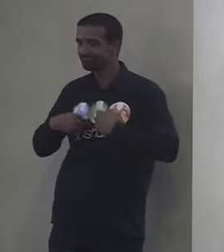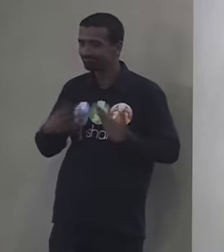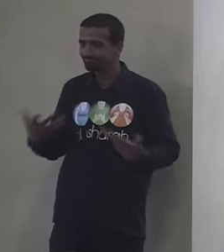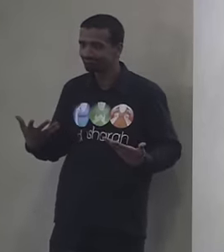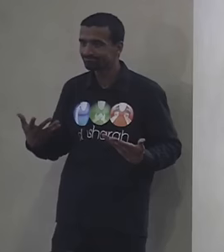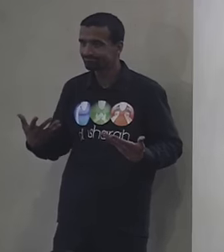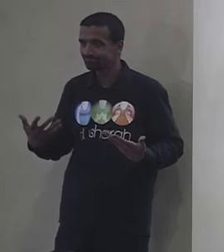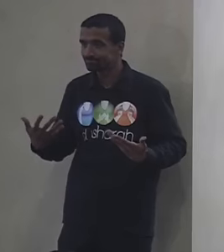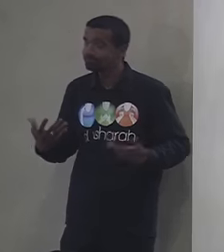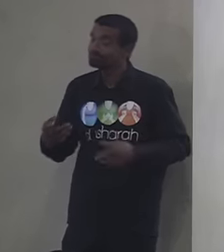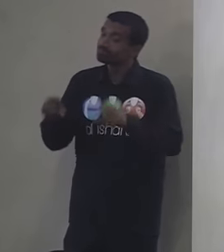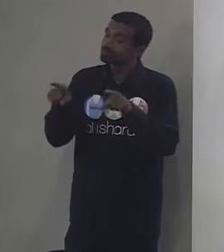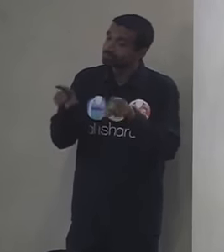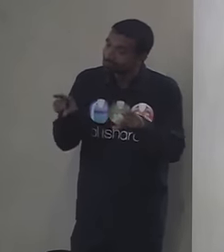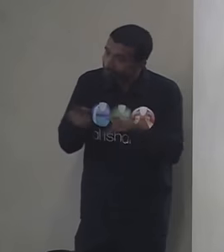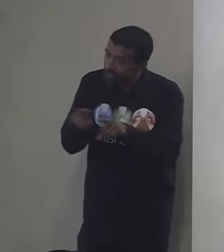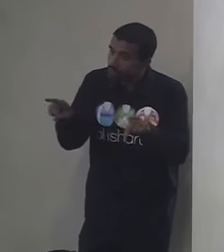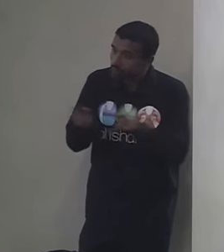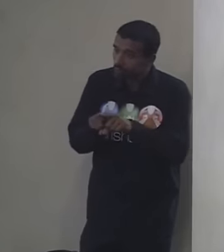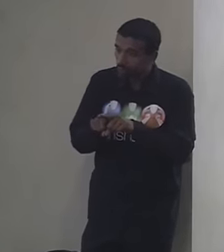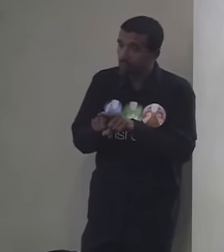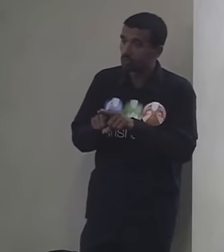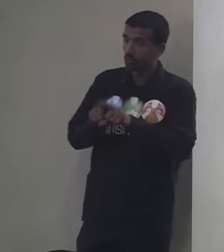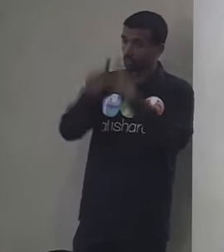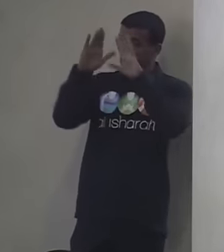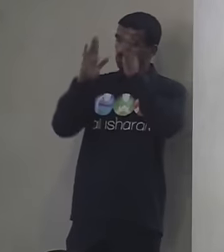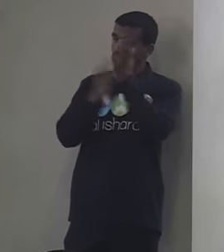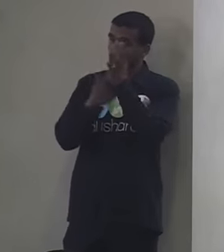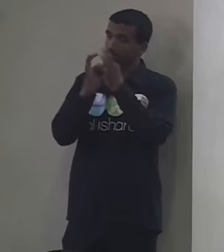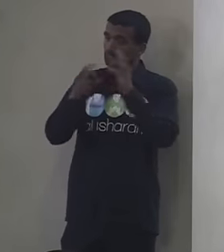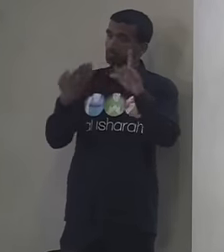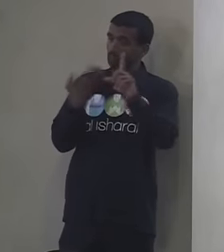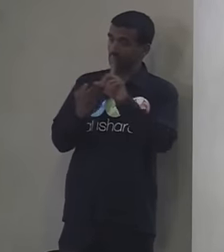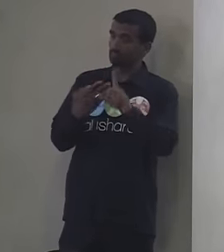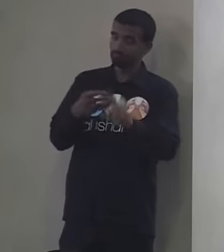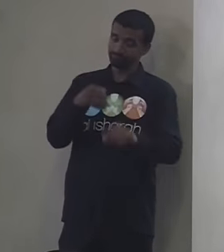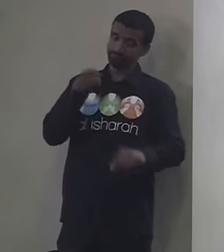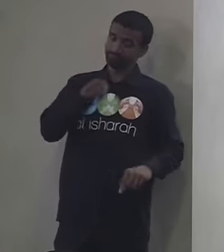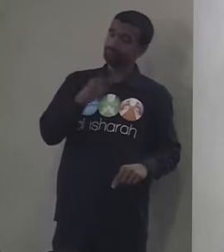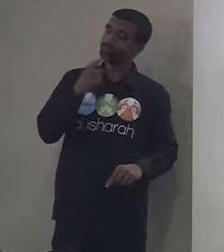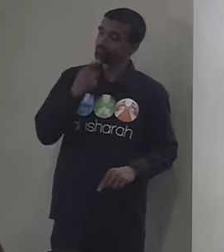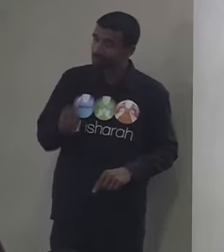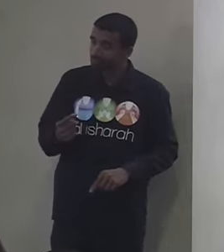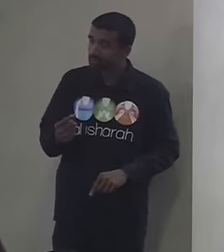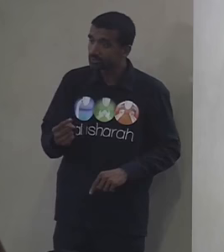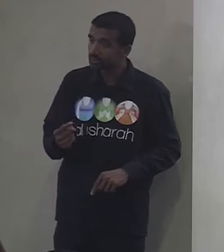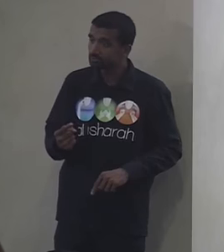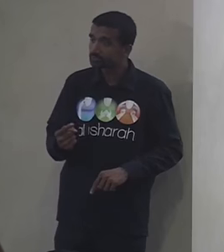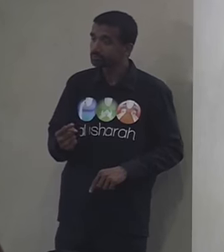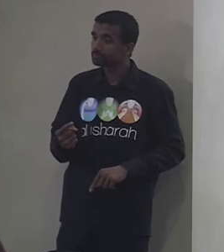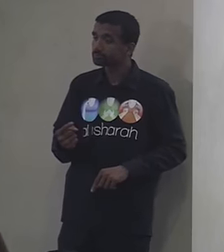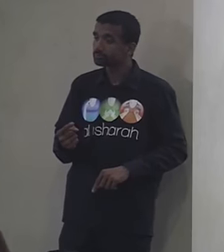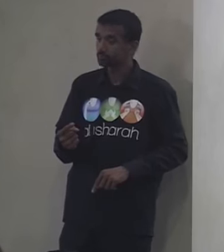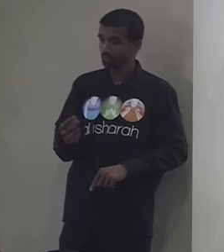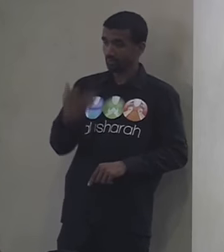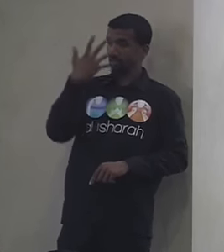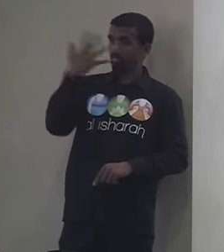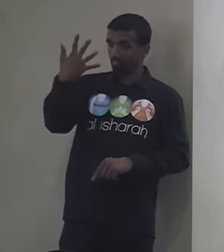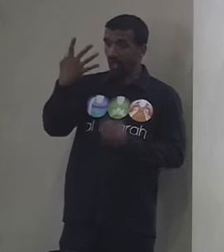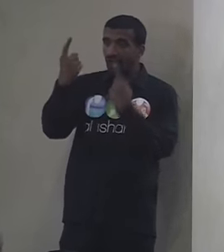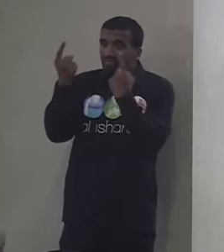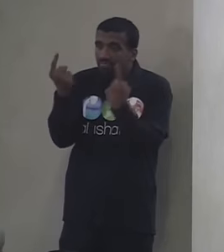the feet of the son of Adam will not be able to move until five categories are asked